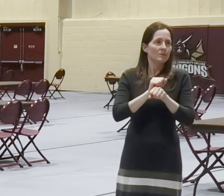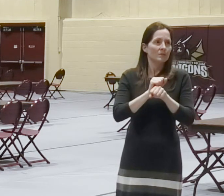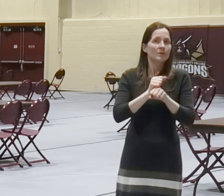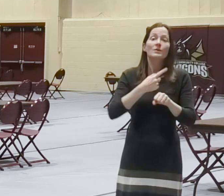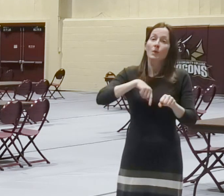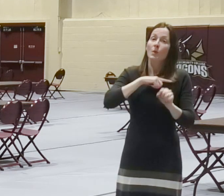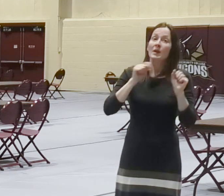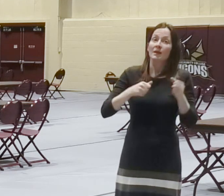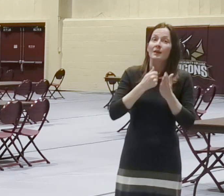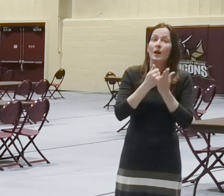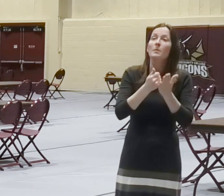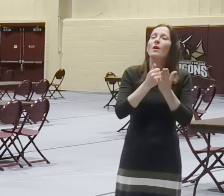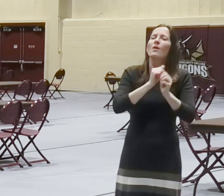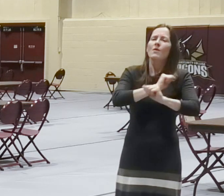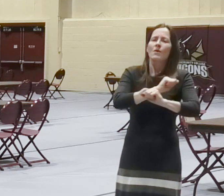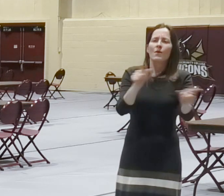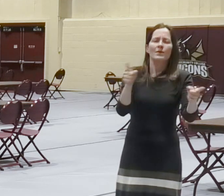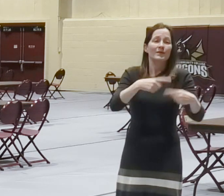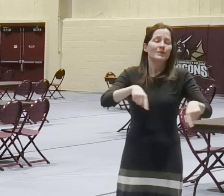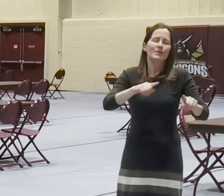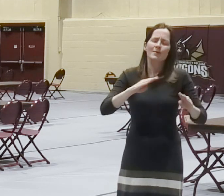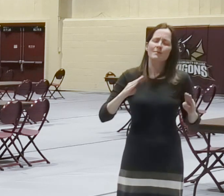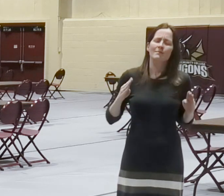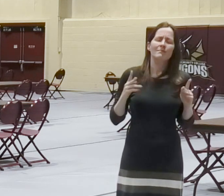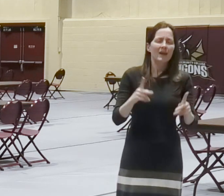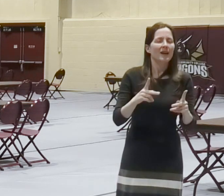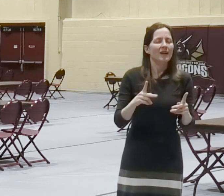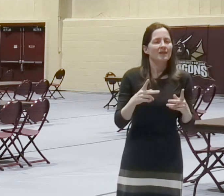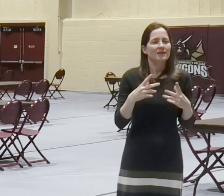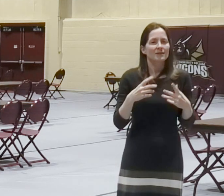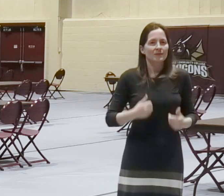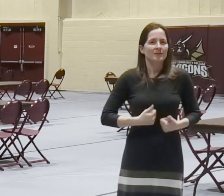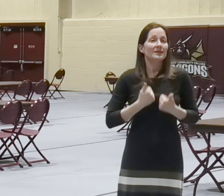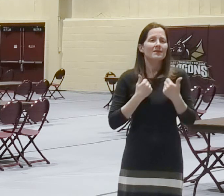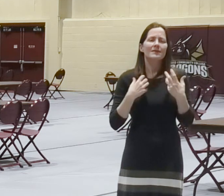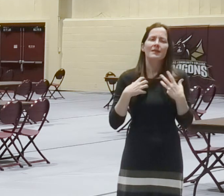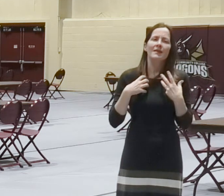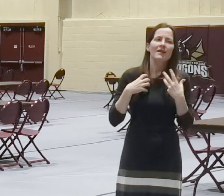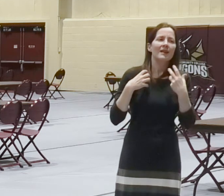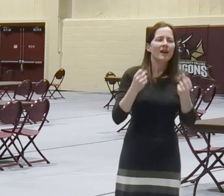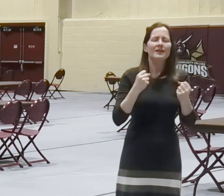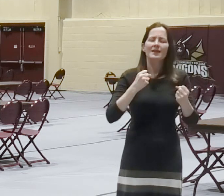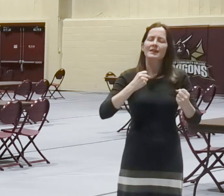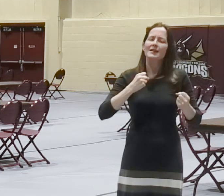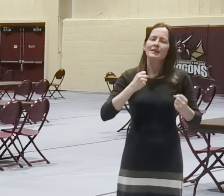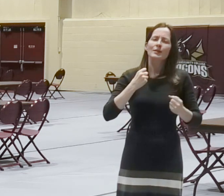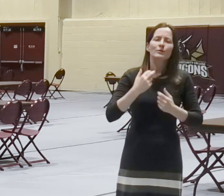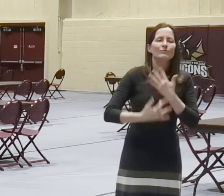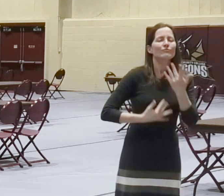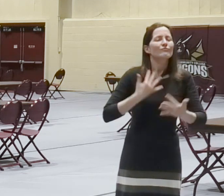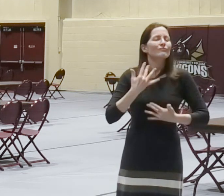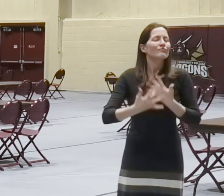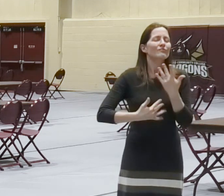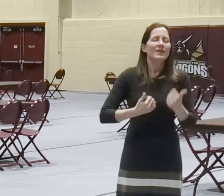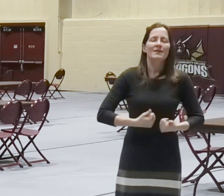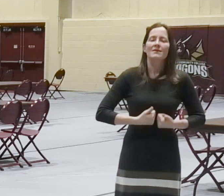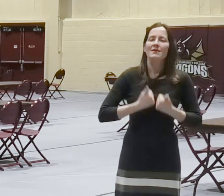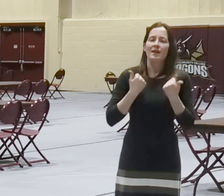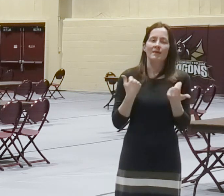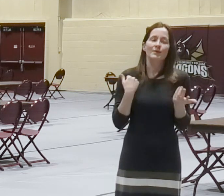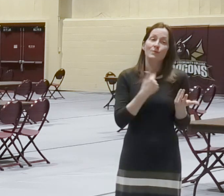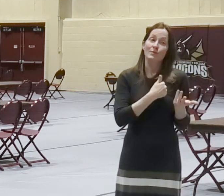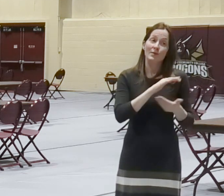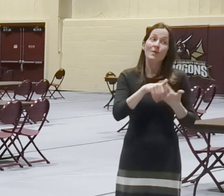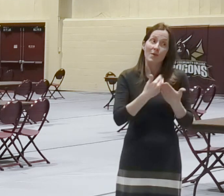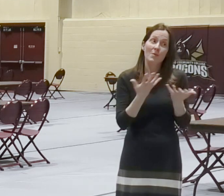you get back to living the healthy and vibrant lives that we all want to see